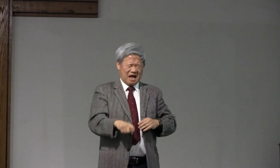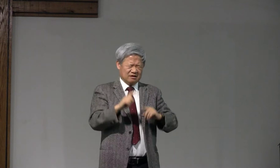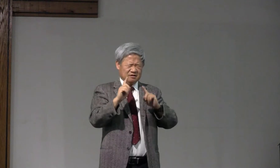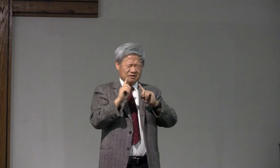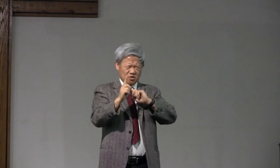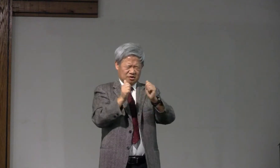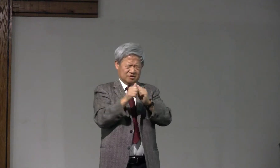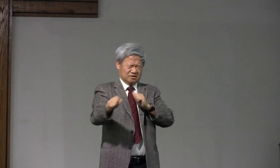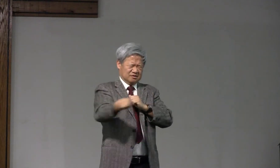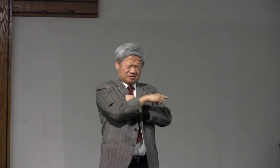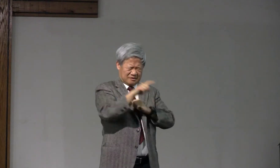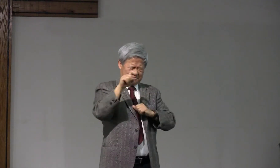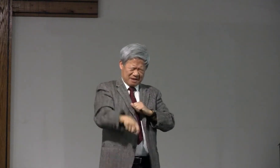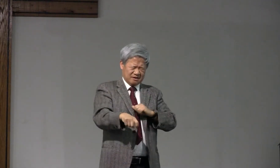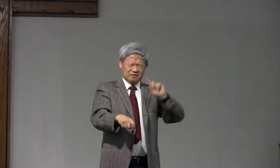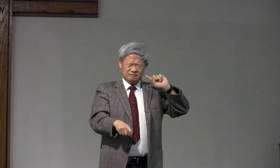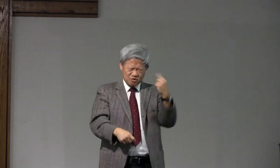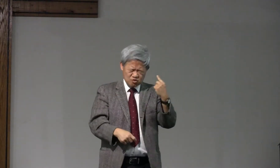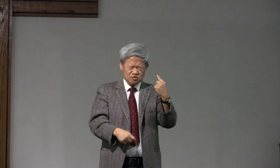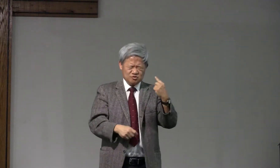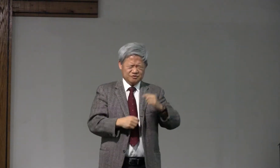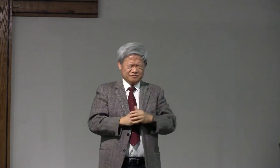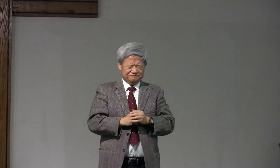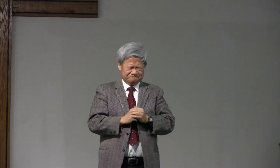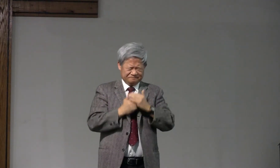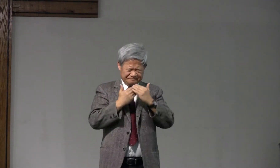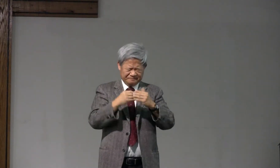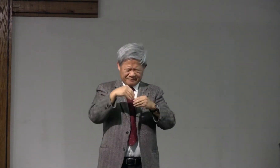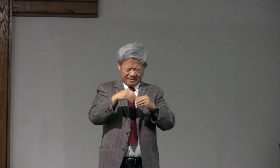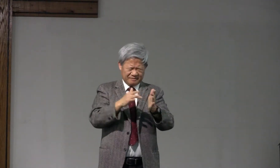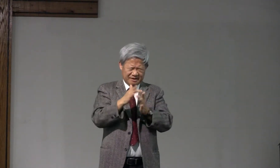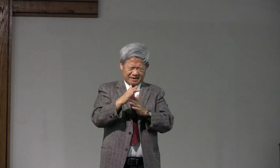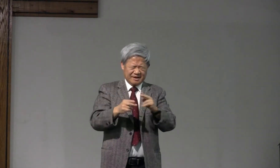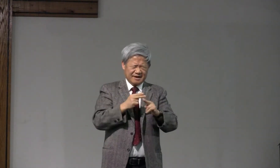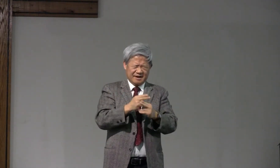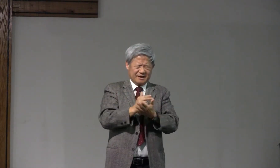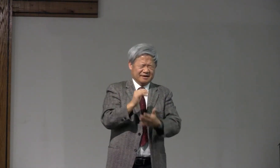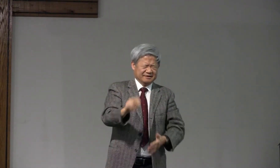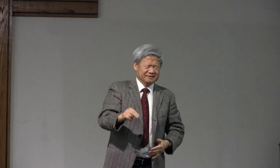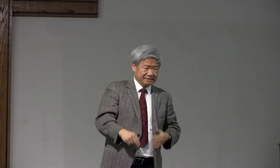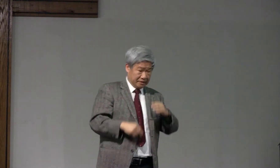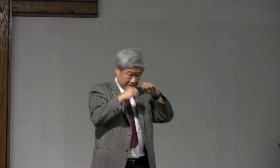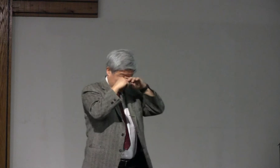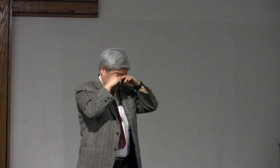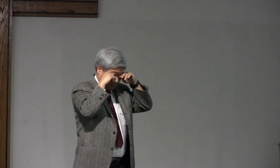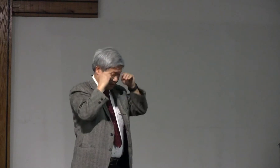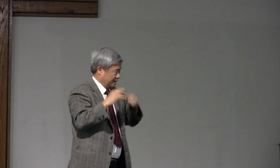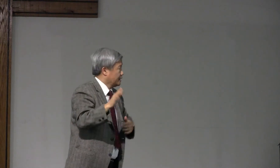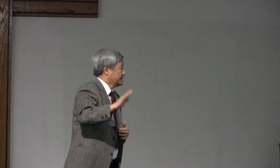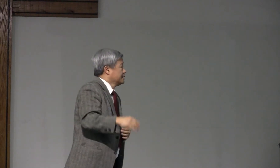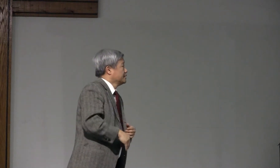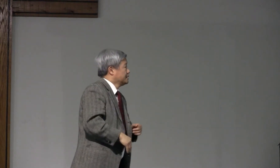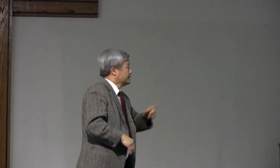Glorify Him. We need to talk to Him first. And thank you in Jesus' name. Amen.